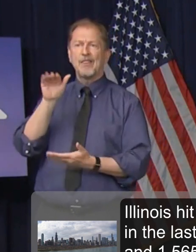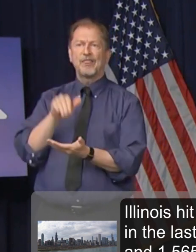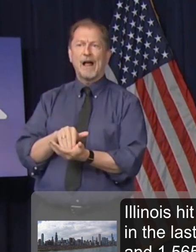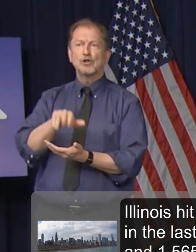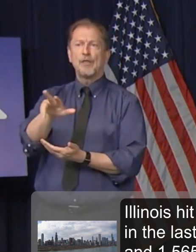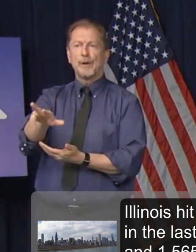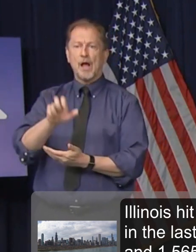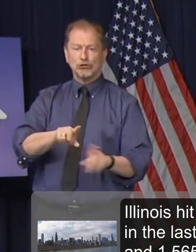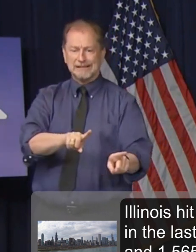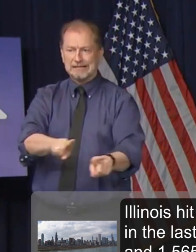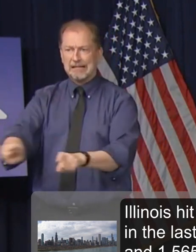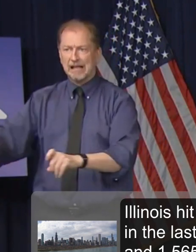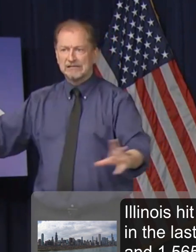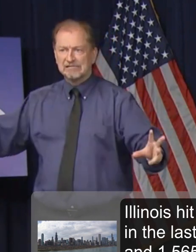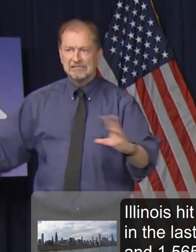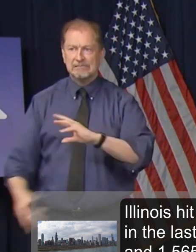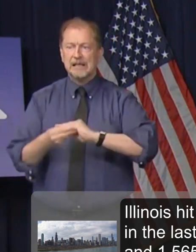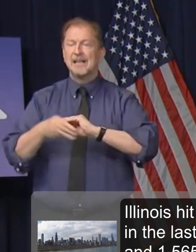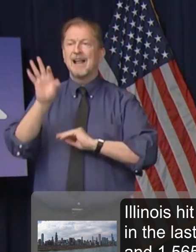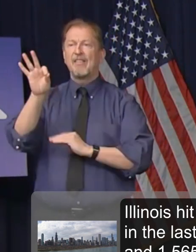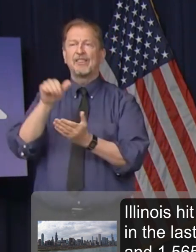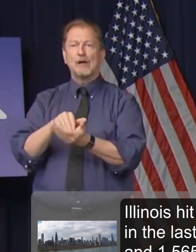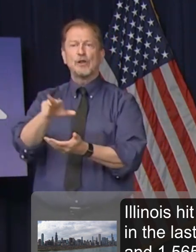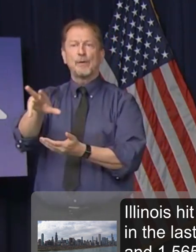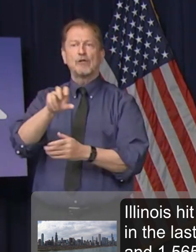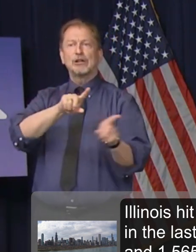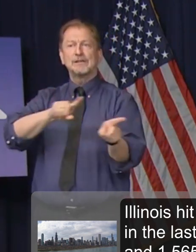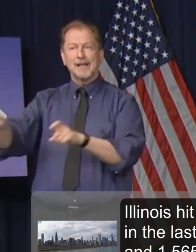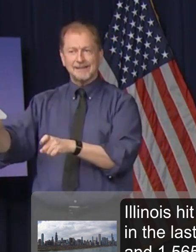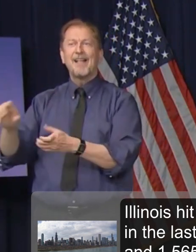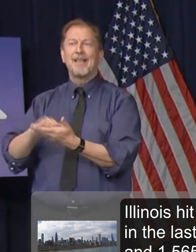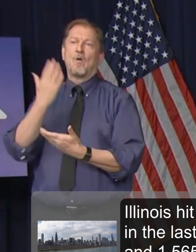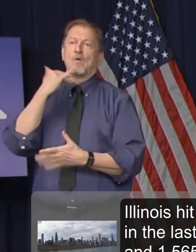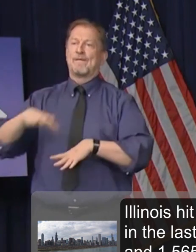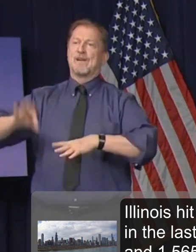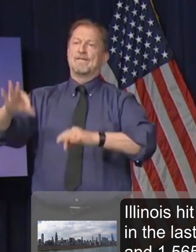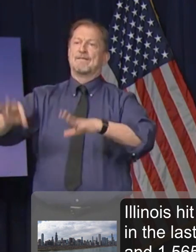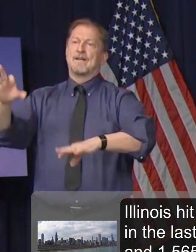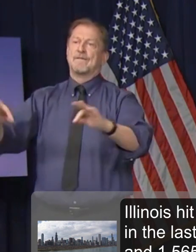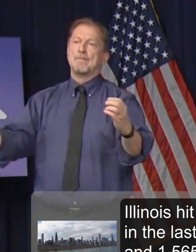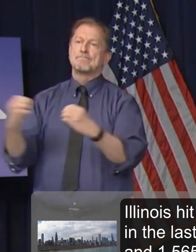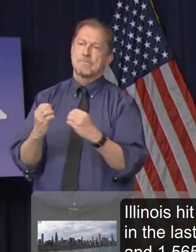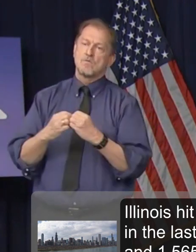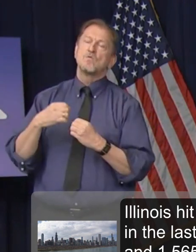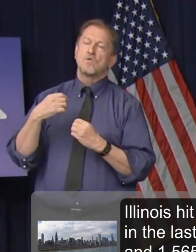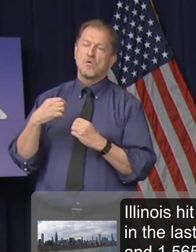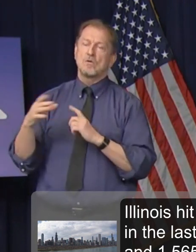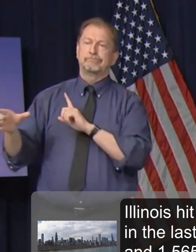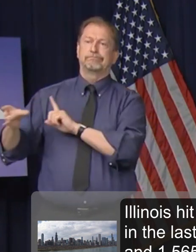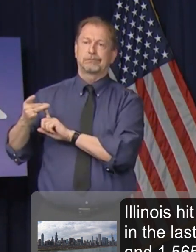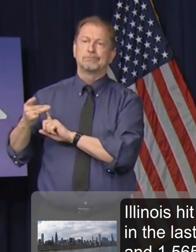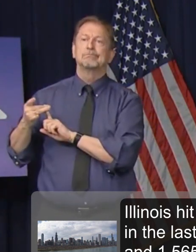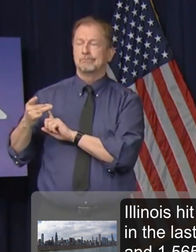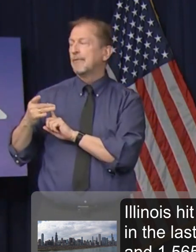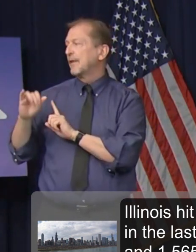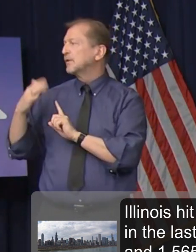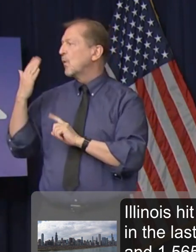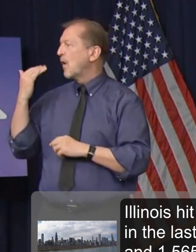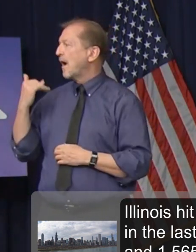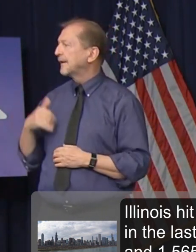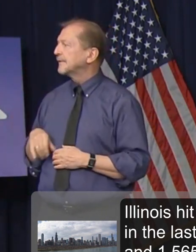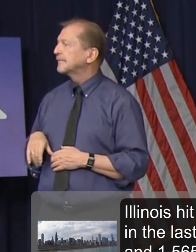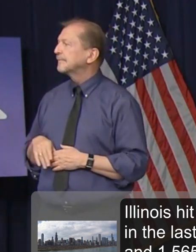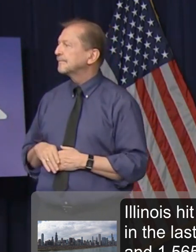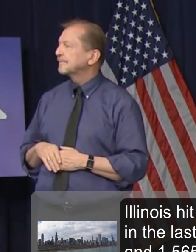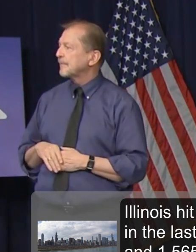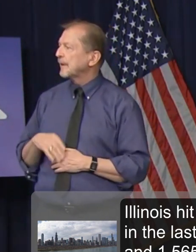9,300 and some, and that's the largest number yet. So that's why you see a larger positive testing result. Yeah, Mark's